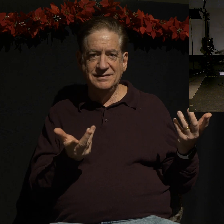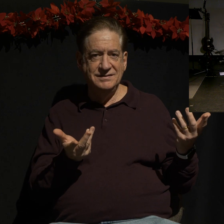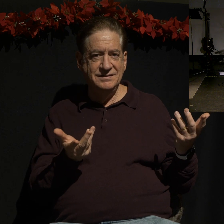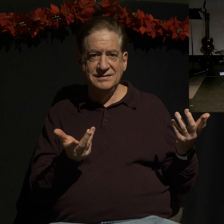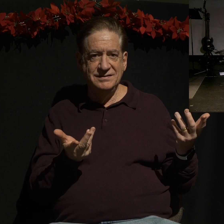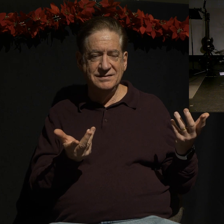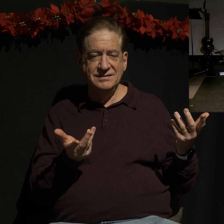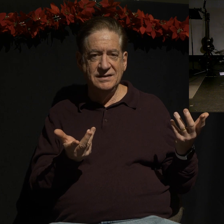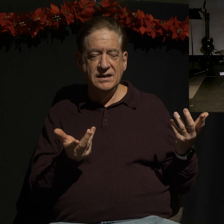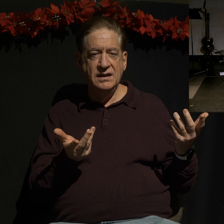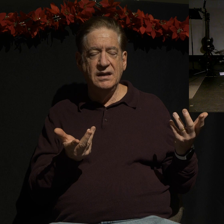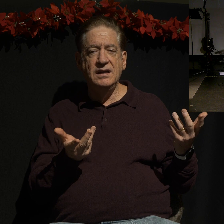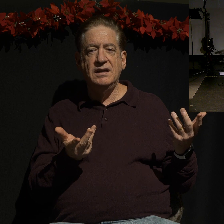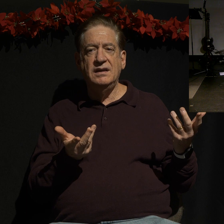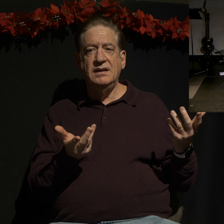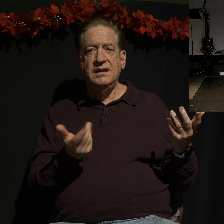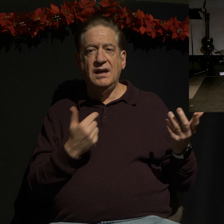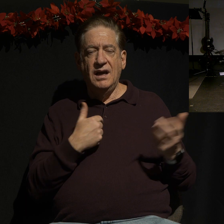three.